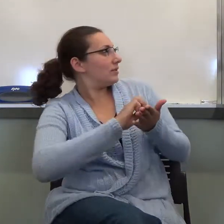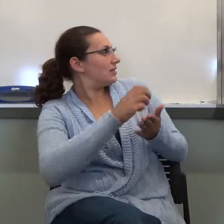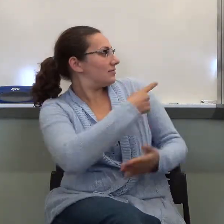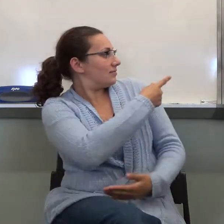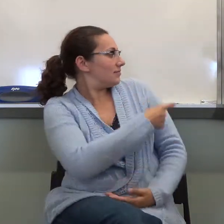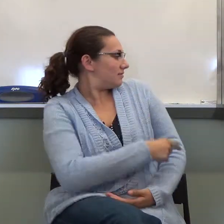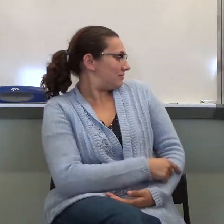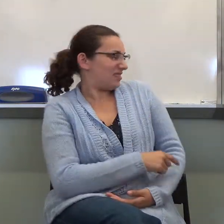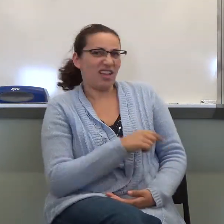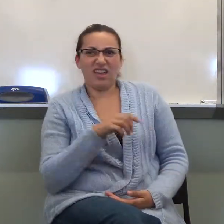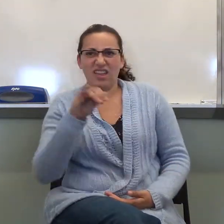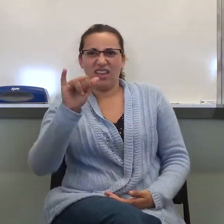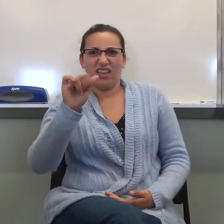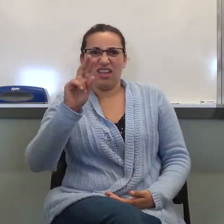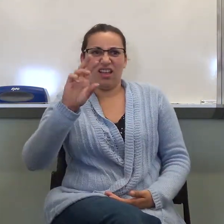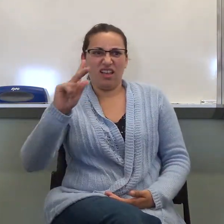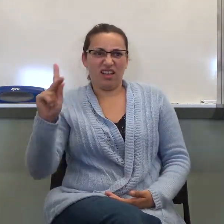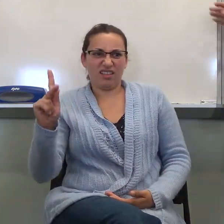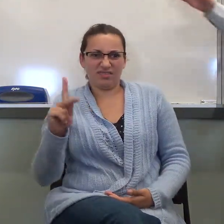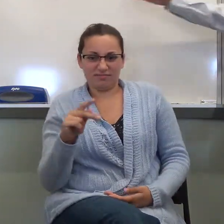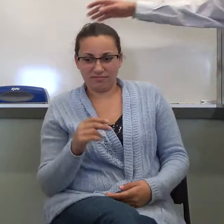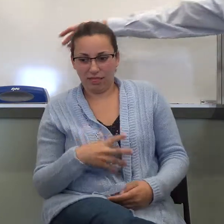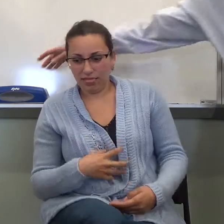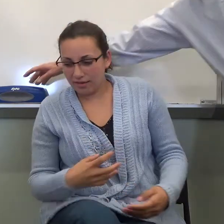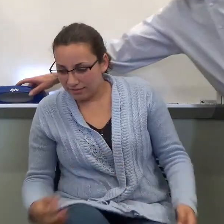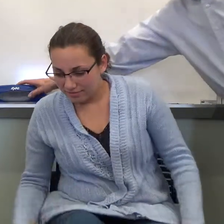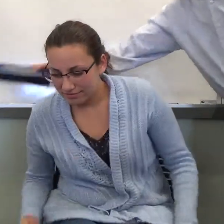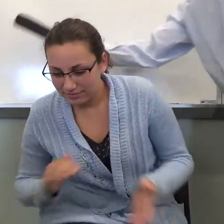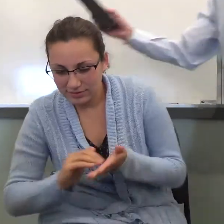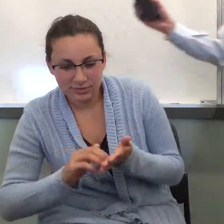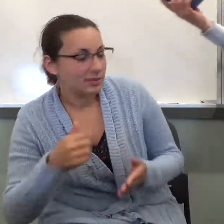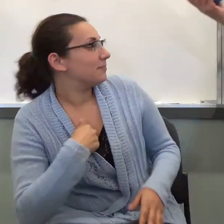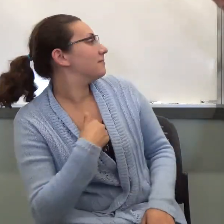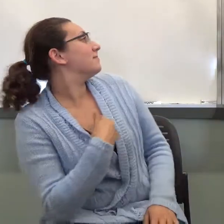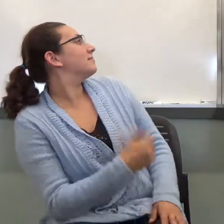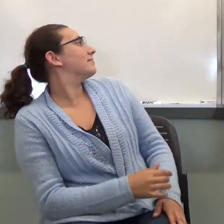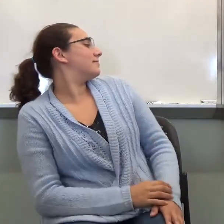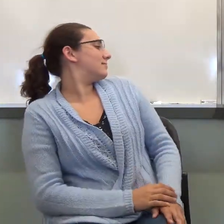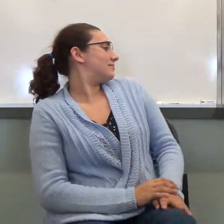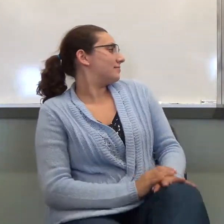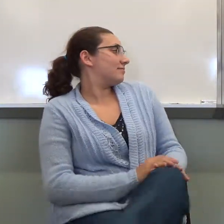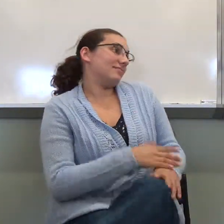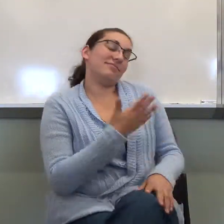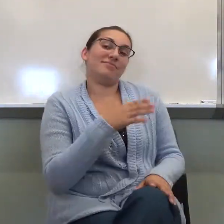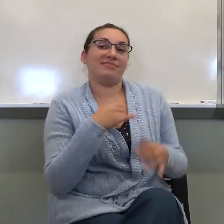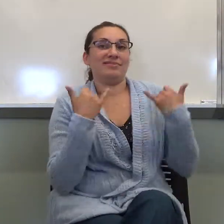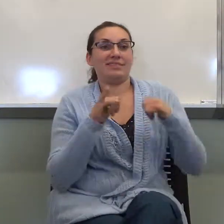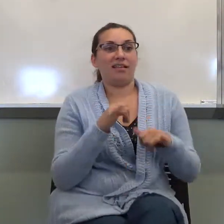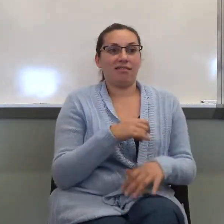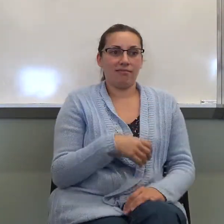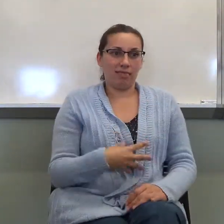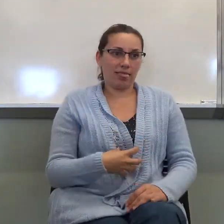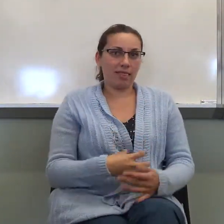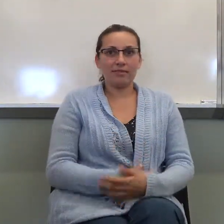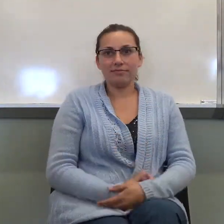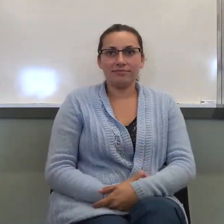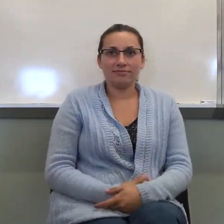Yep. Excuse me. Still yep. All right.